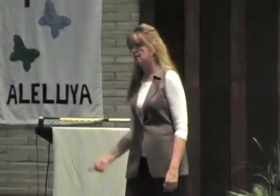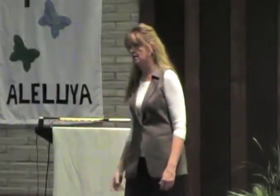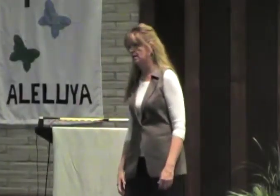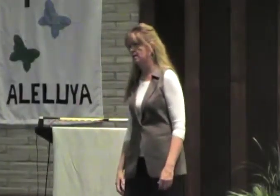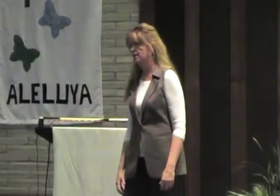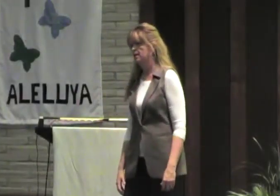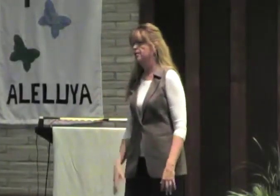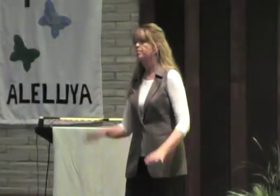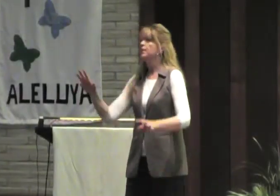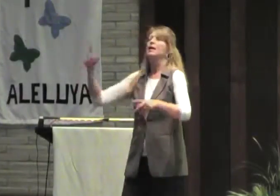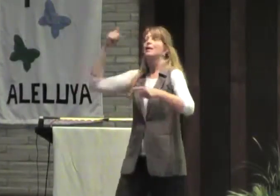Anger is ugly.